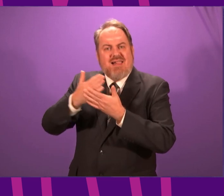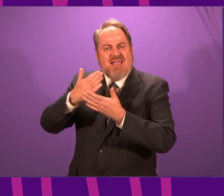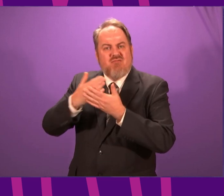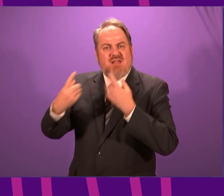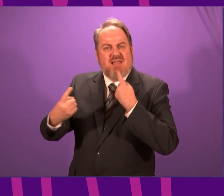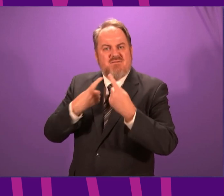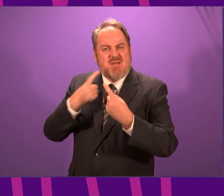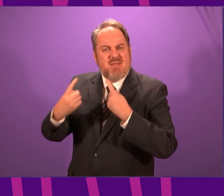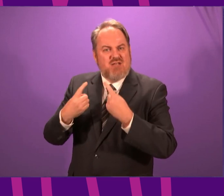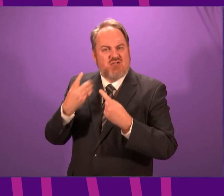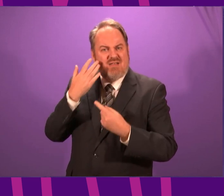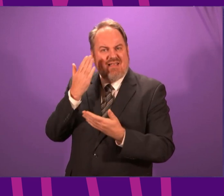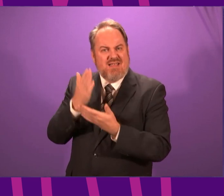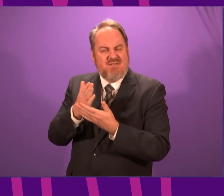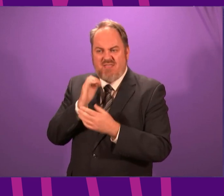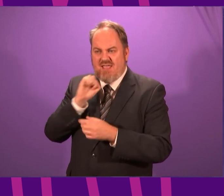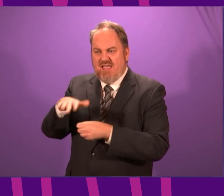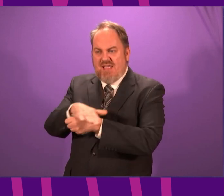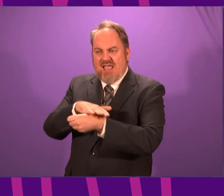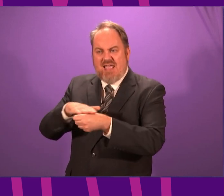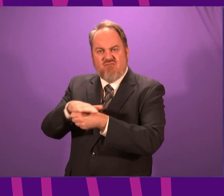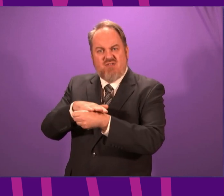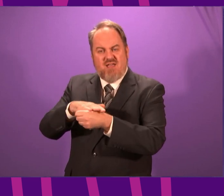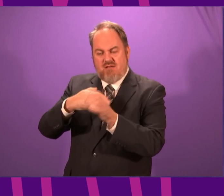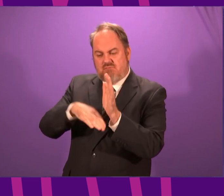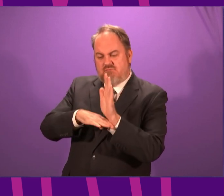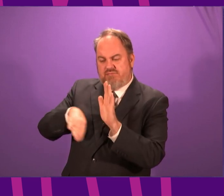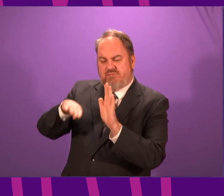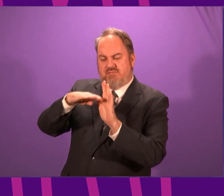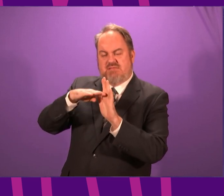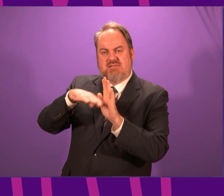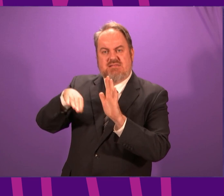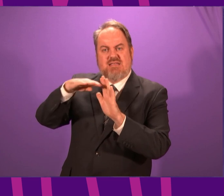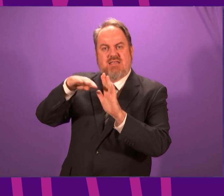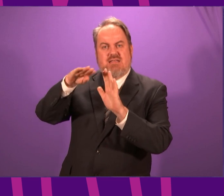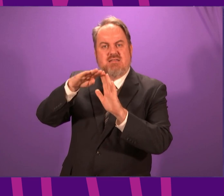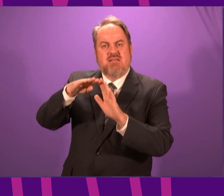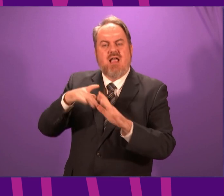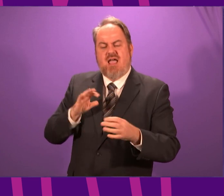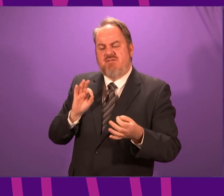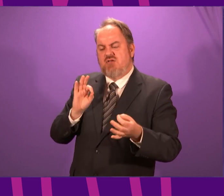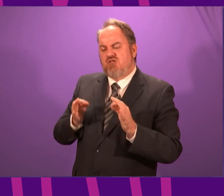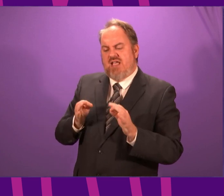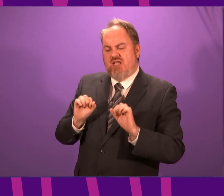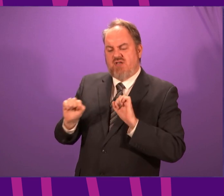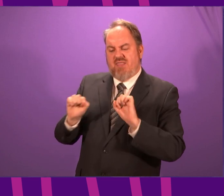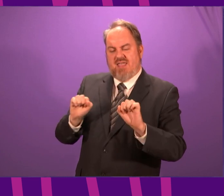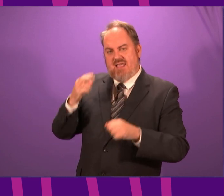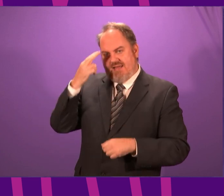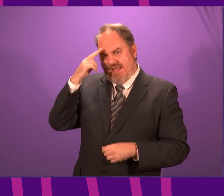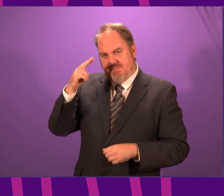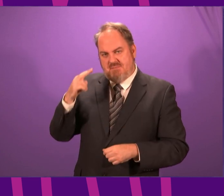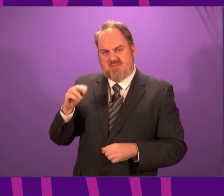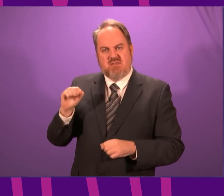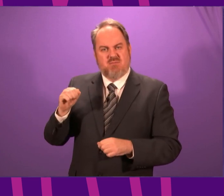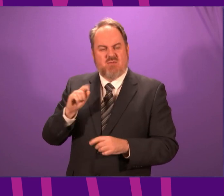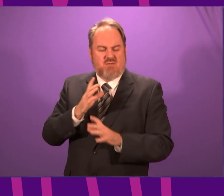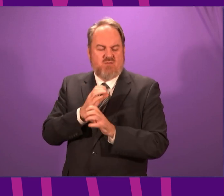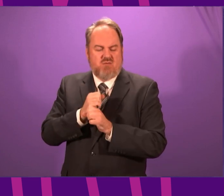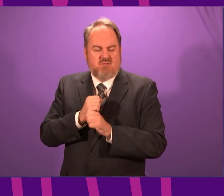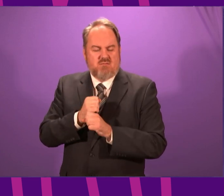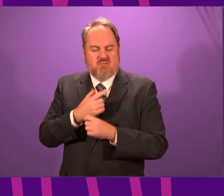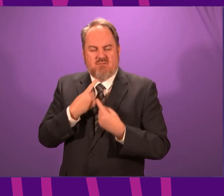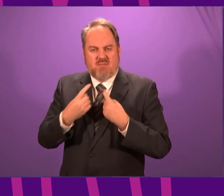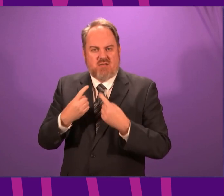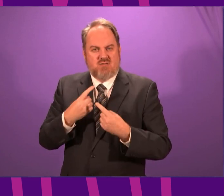tier. To keep their privacy, I will give them other names. Anne says she operates two